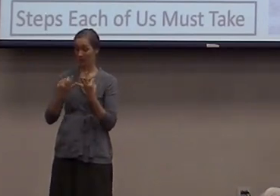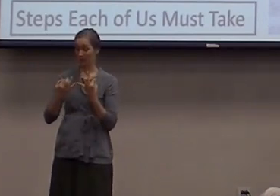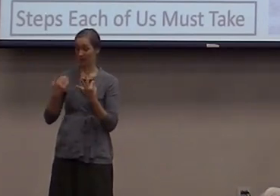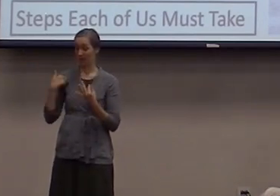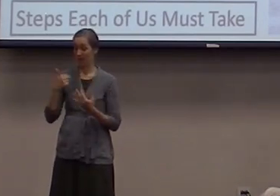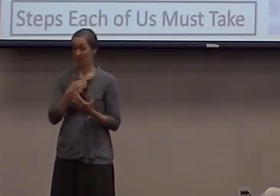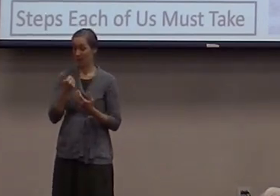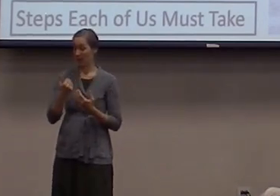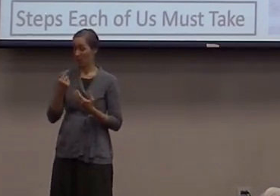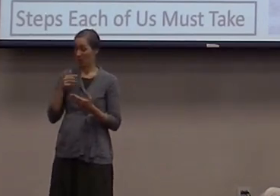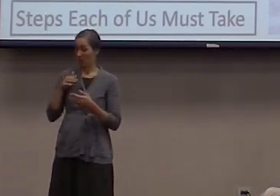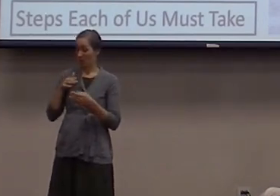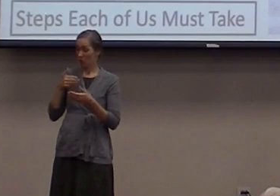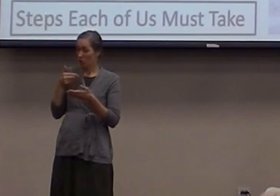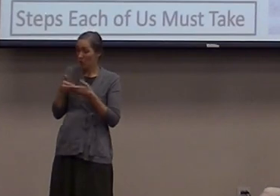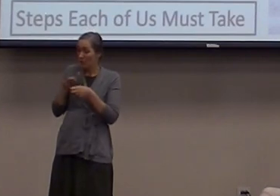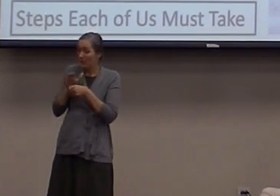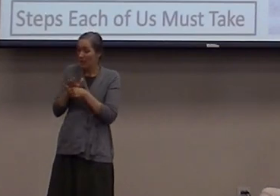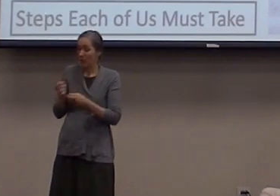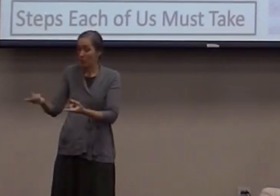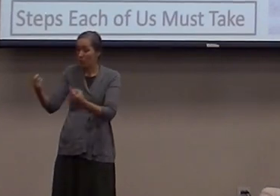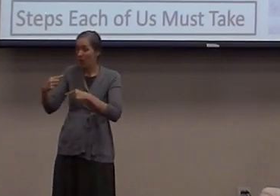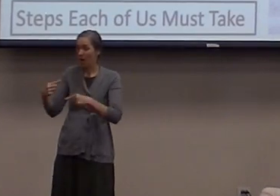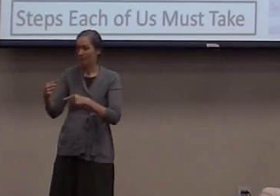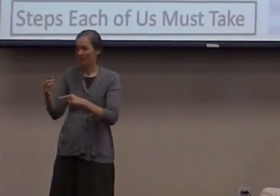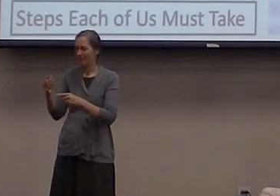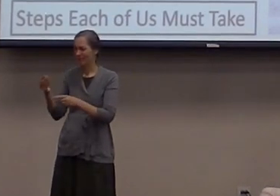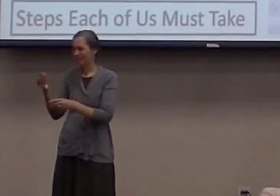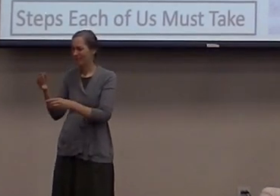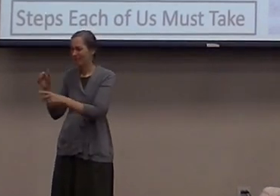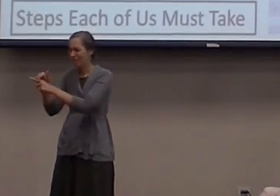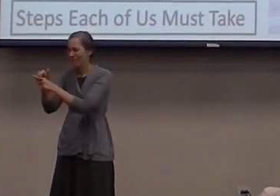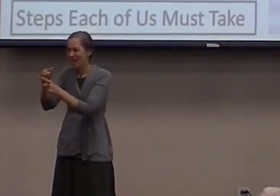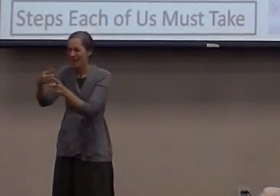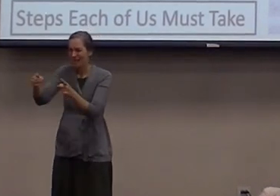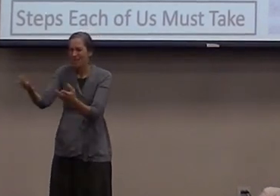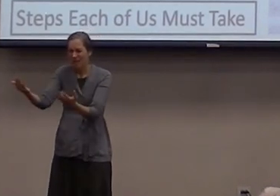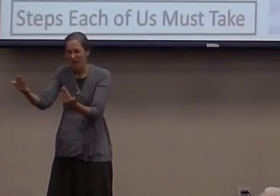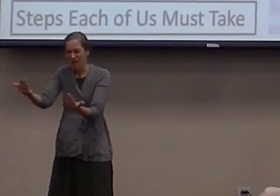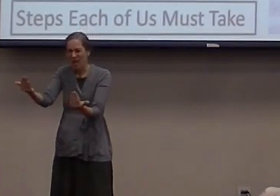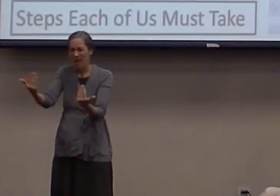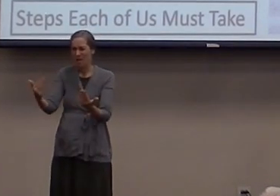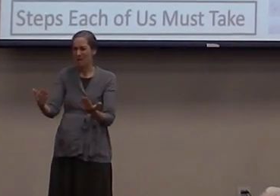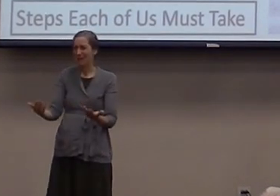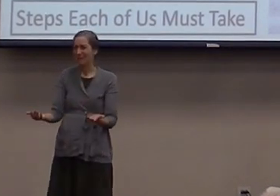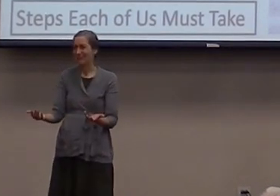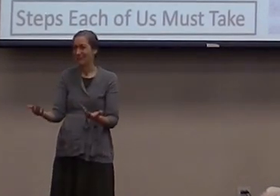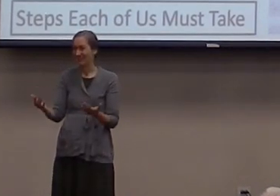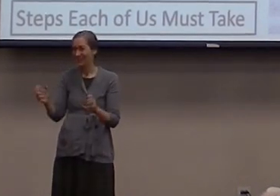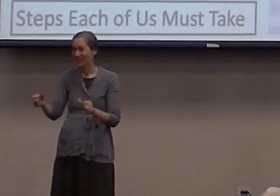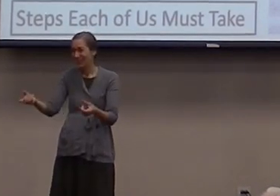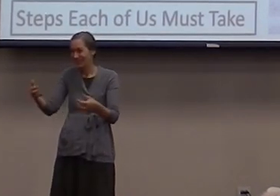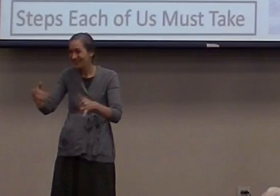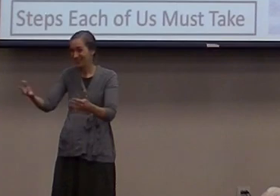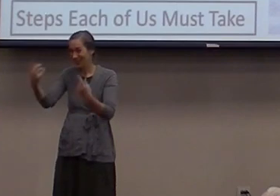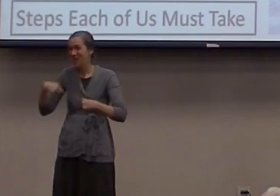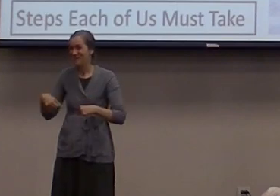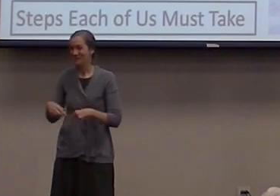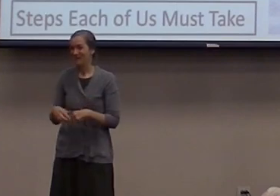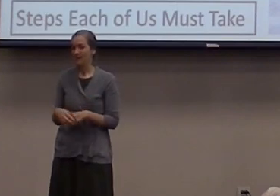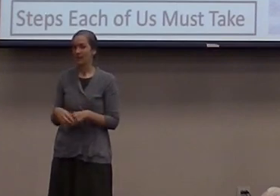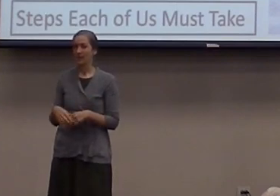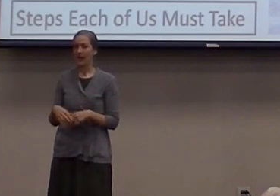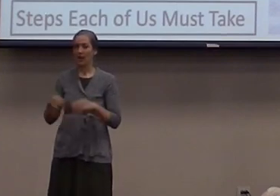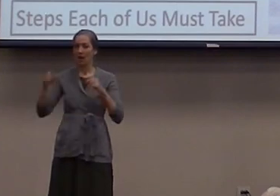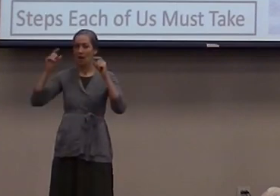say, there's still a chance. Come be with us. It's going to be a big deal. You need to wake up and be on time. I